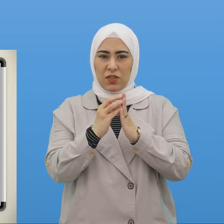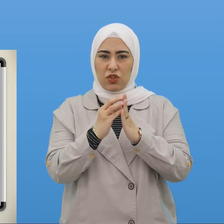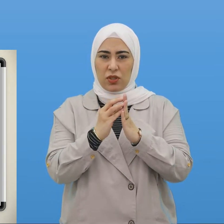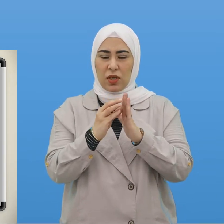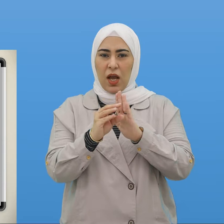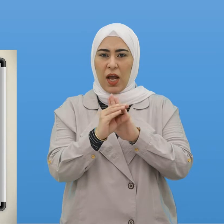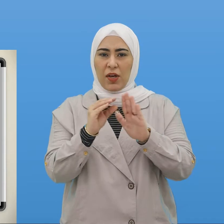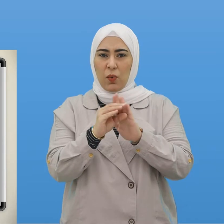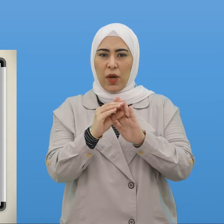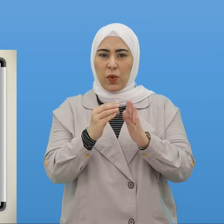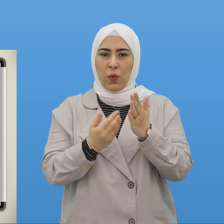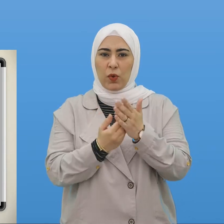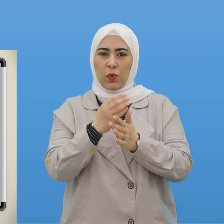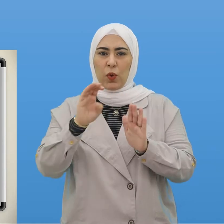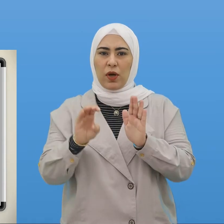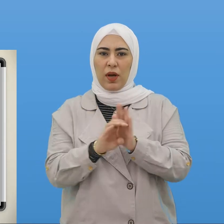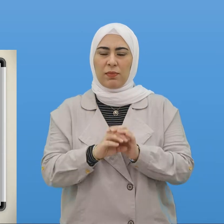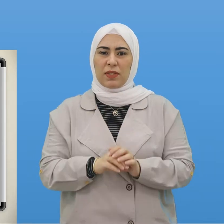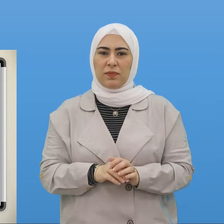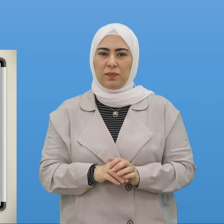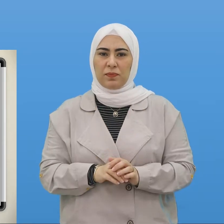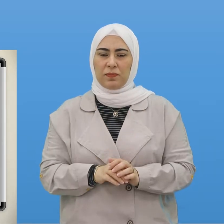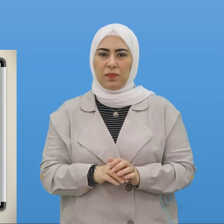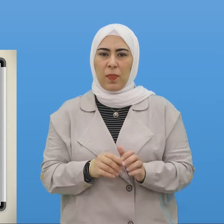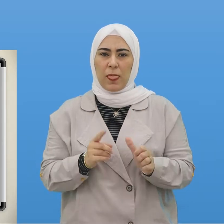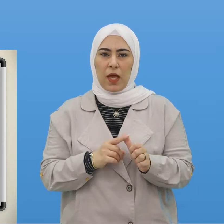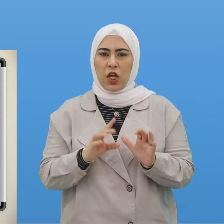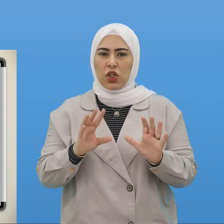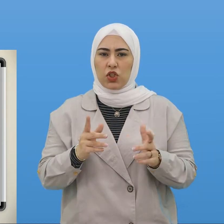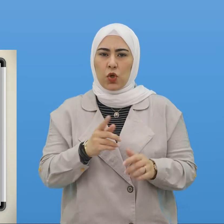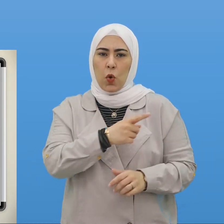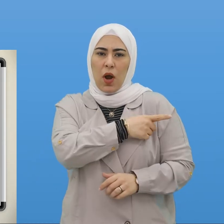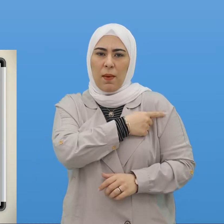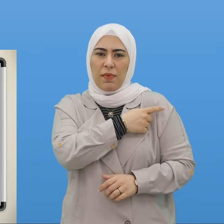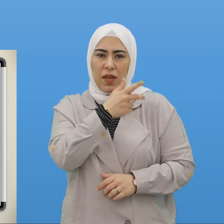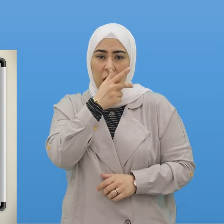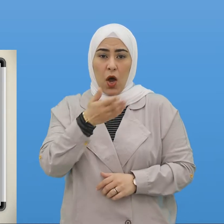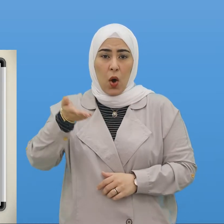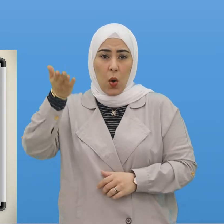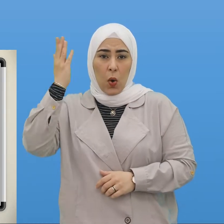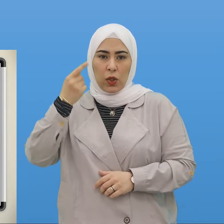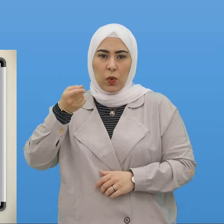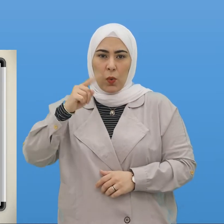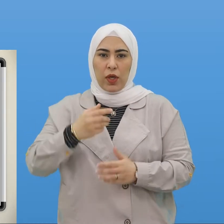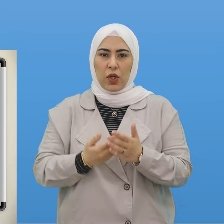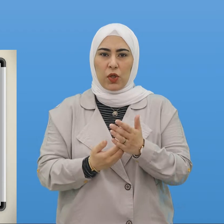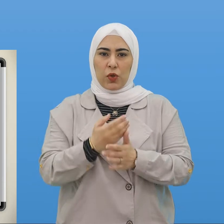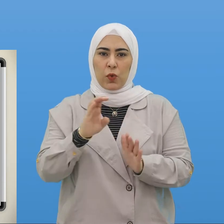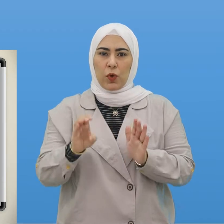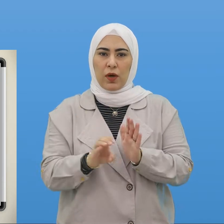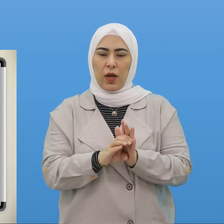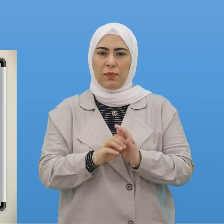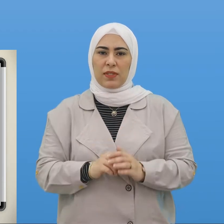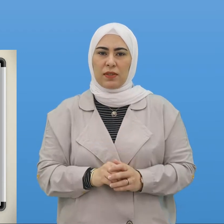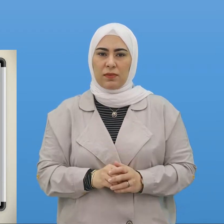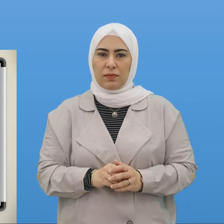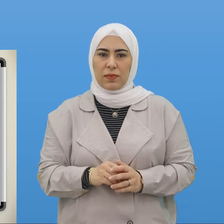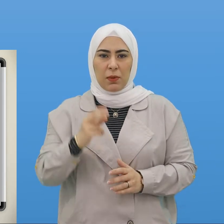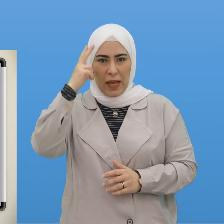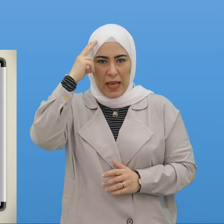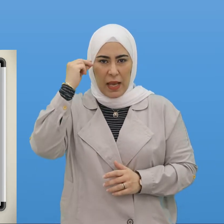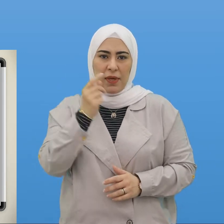and answer these questions. What examples of old and new crimes does the writer give? Here we